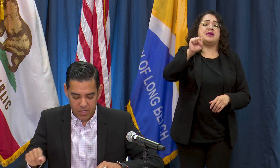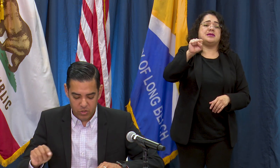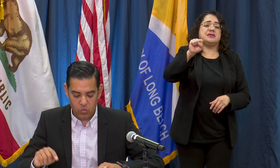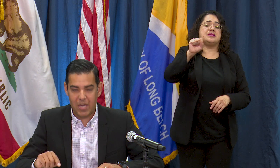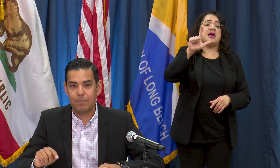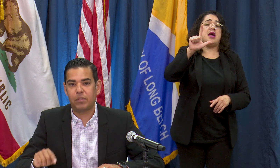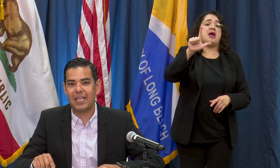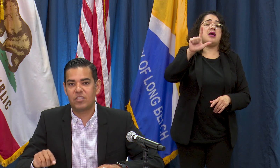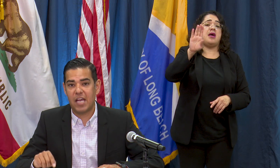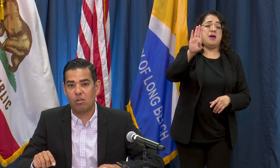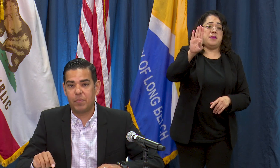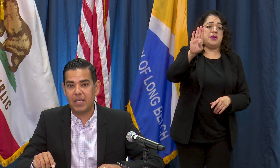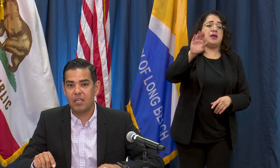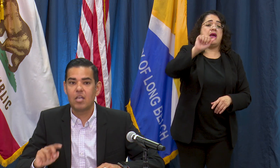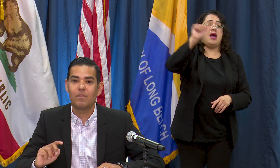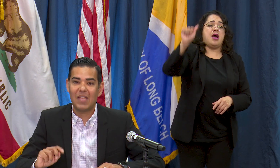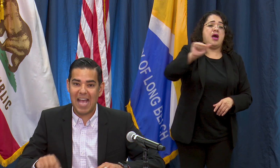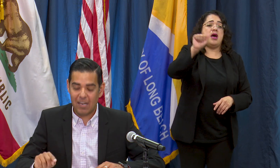greatplateslb@longbeach.gov. It's